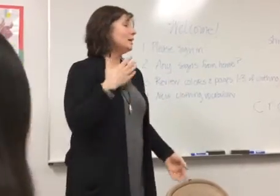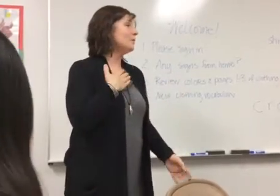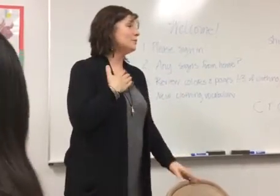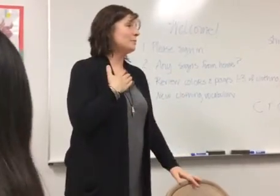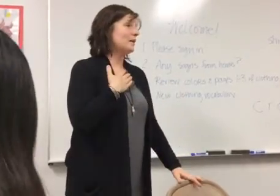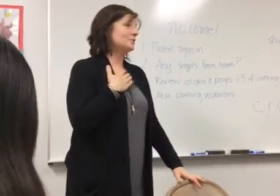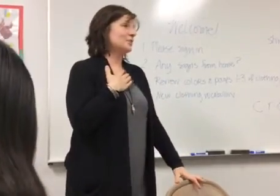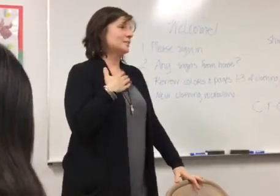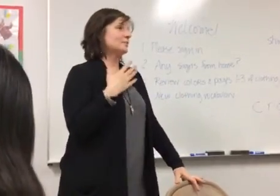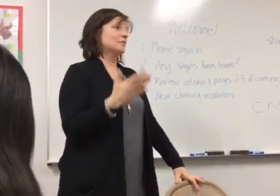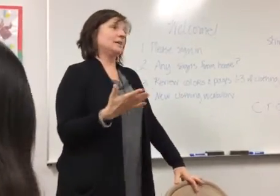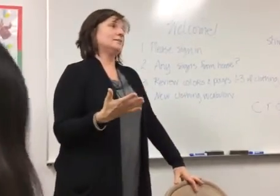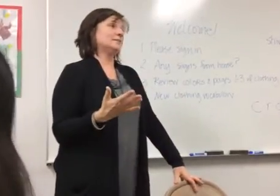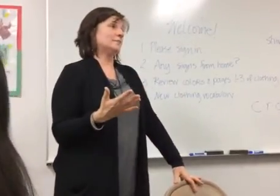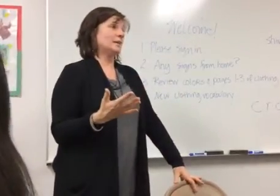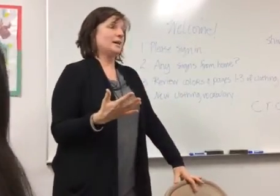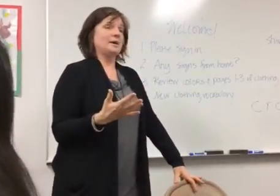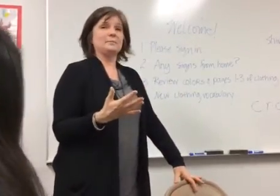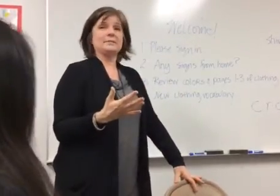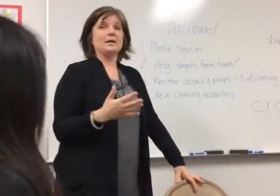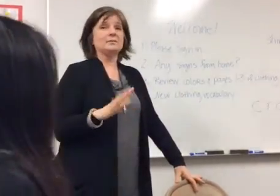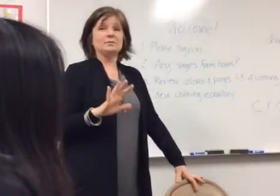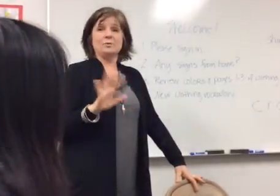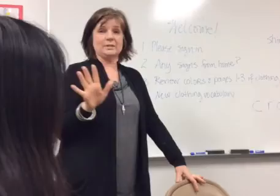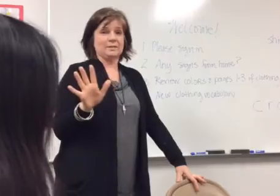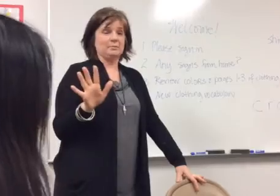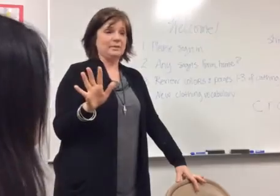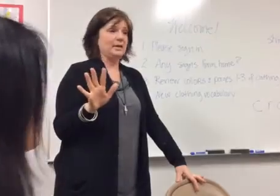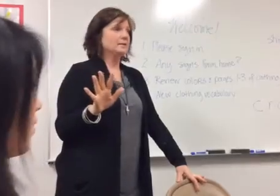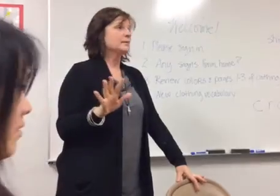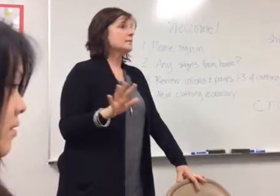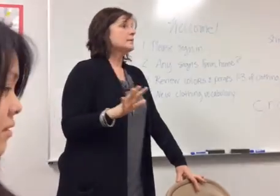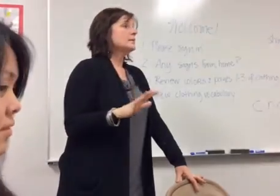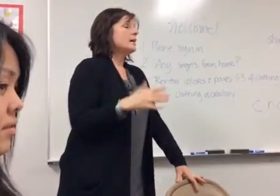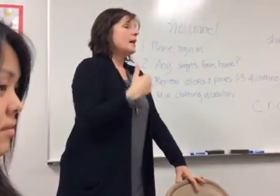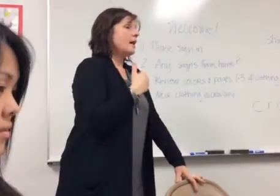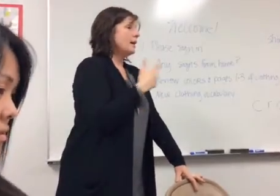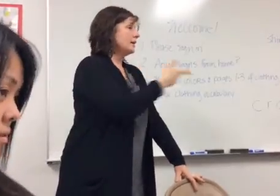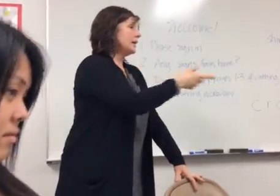I want to apologize for the lateness of the cabs. I don't know what's up with that. And